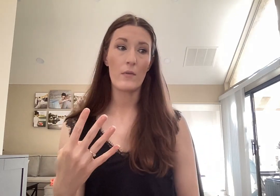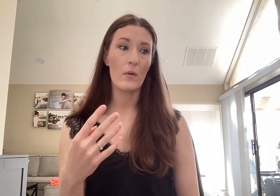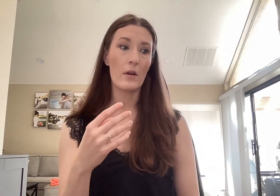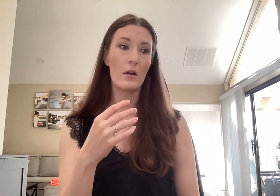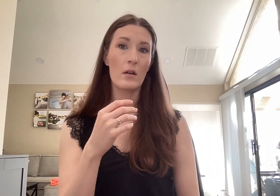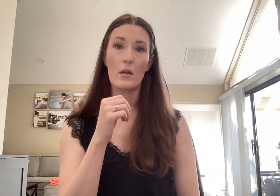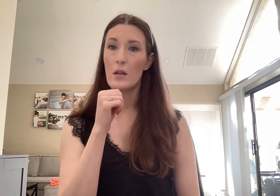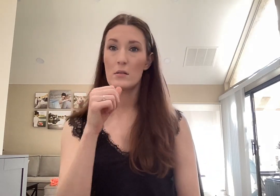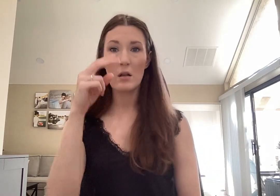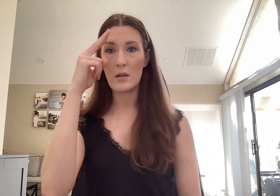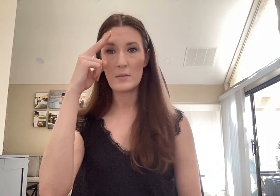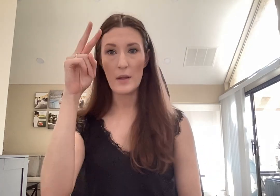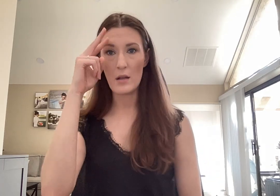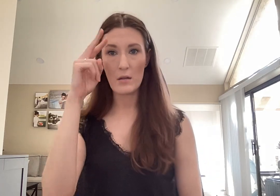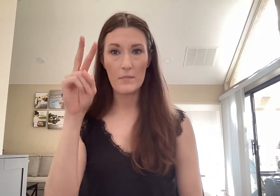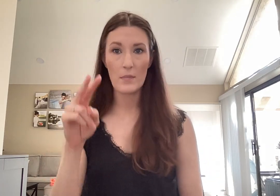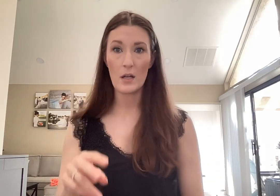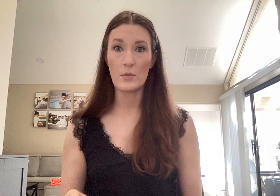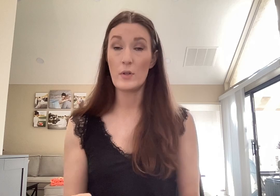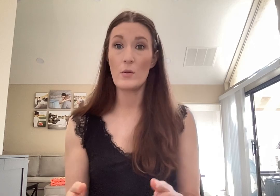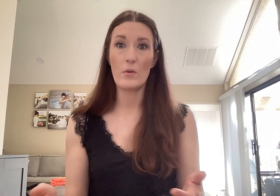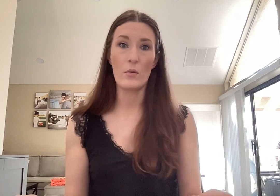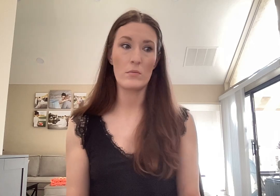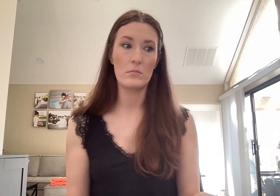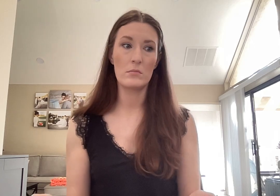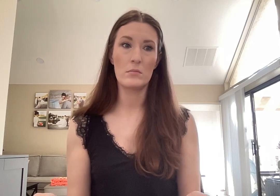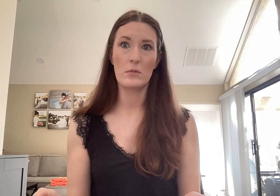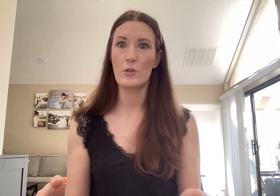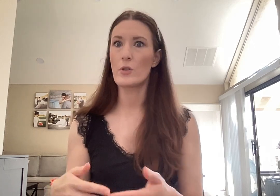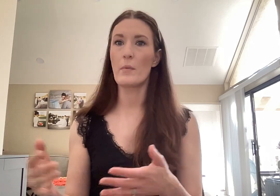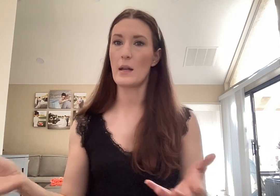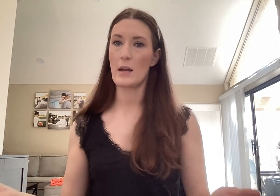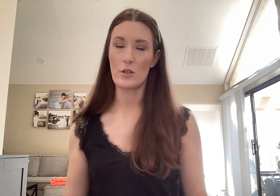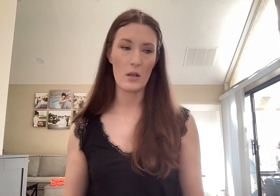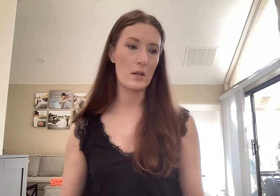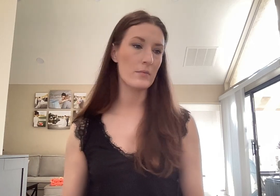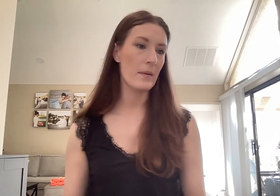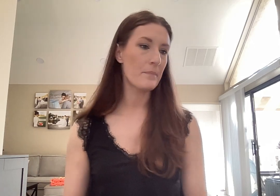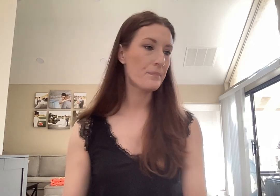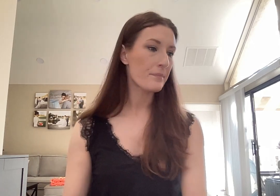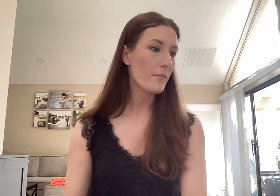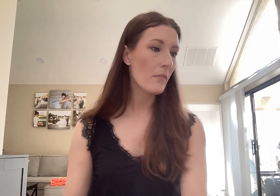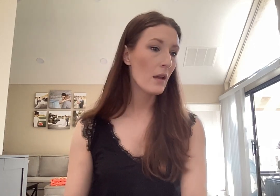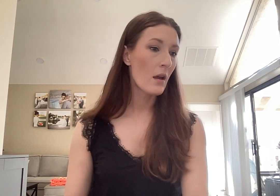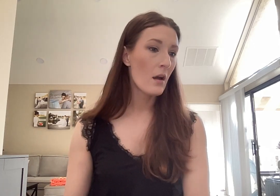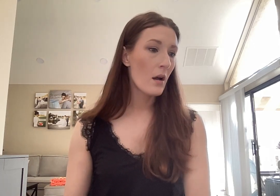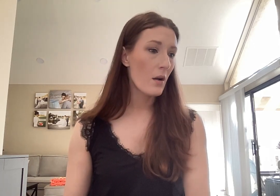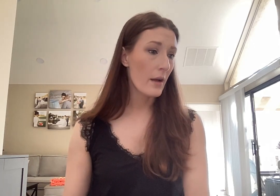4 is not Hispanic because we don't know. There's so many nationalities, right? Okay.